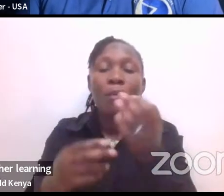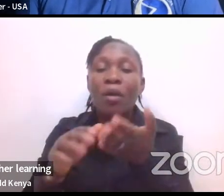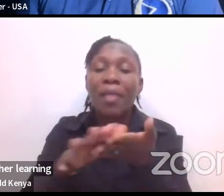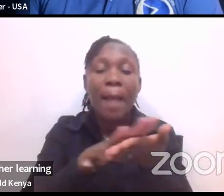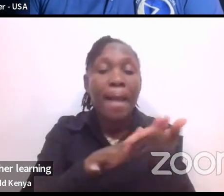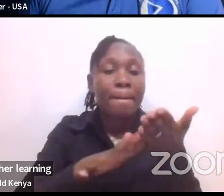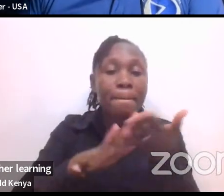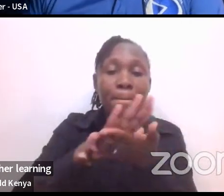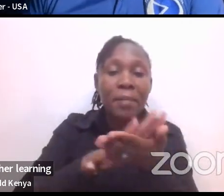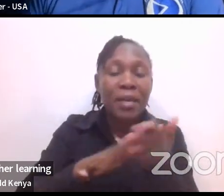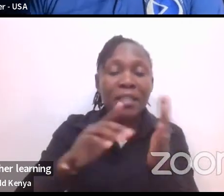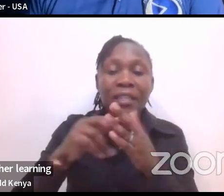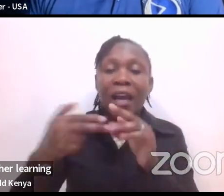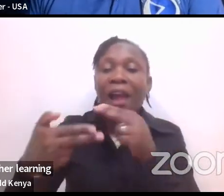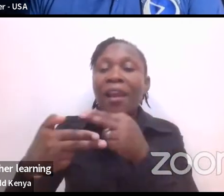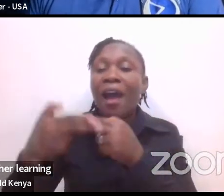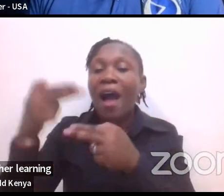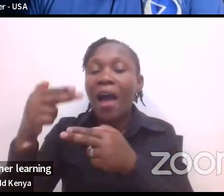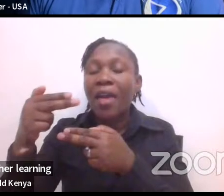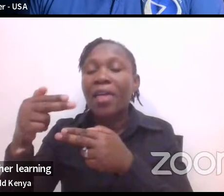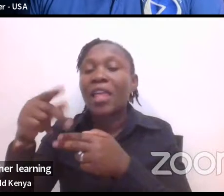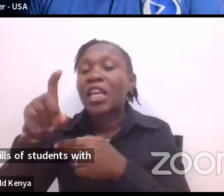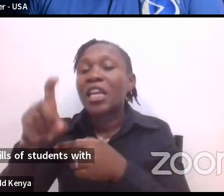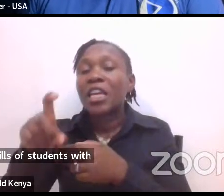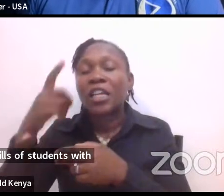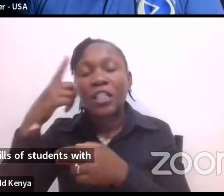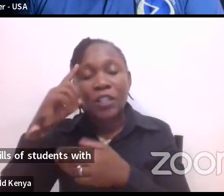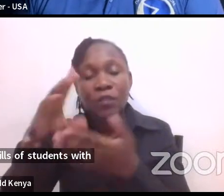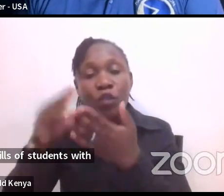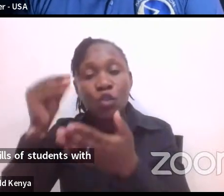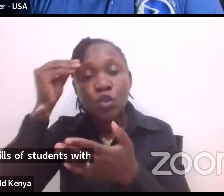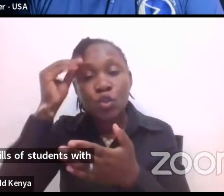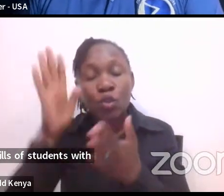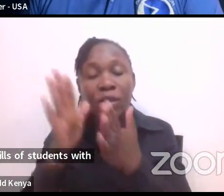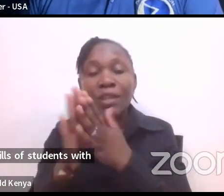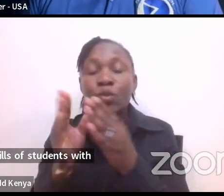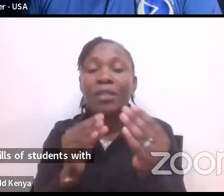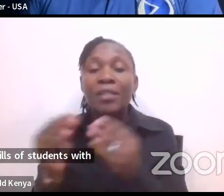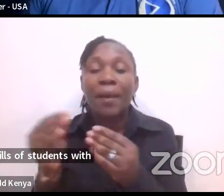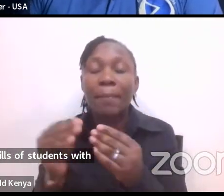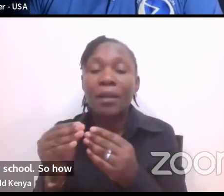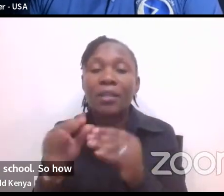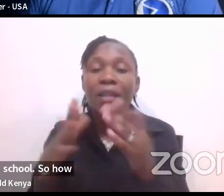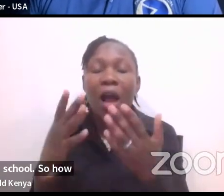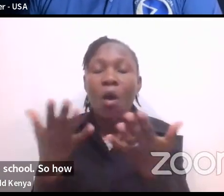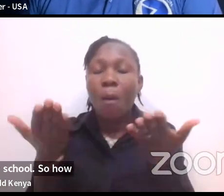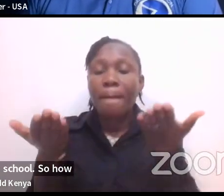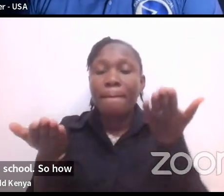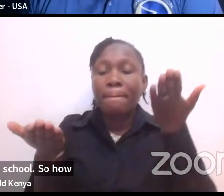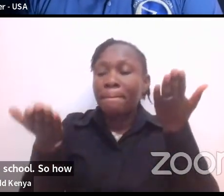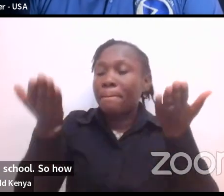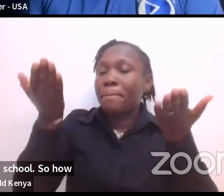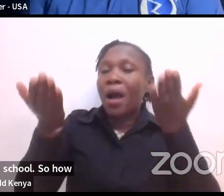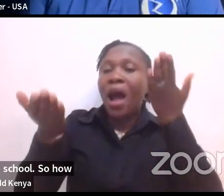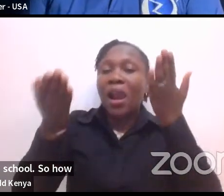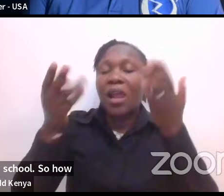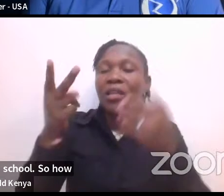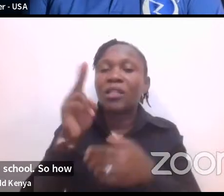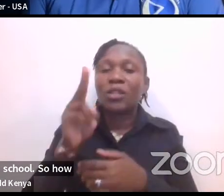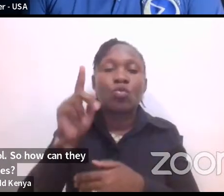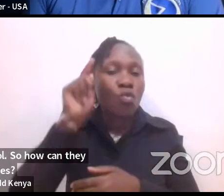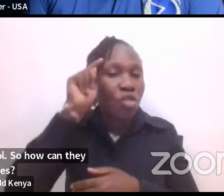with disabilities to help them succeed in life after school? So how can they balance these theories in